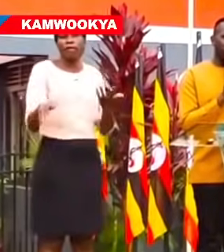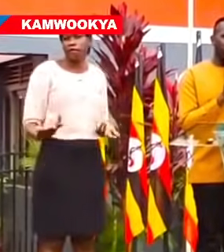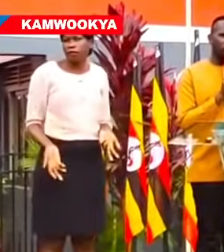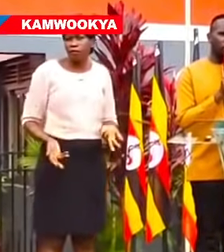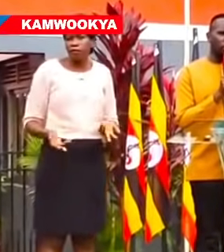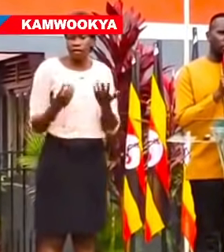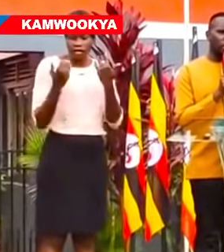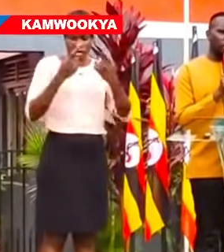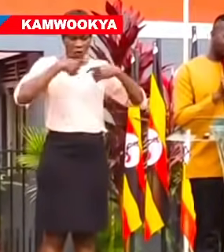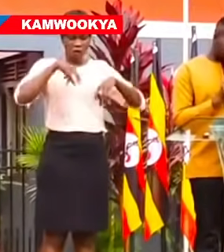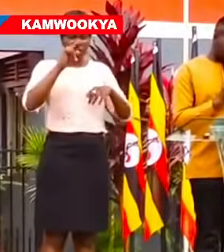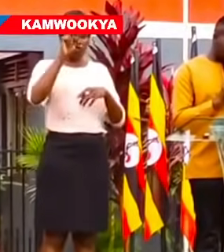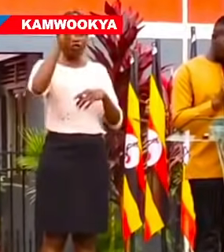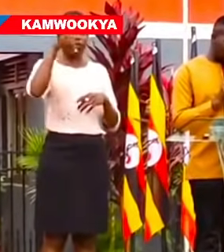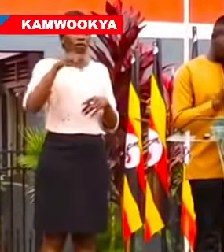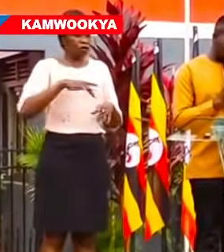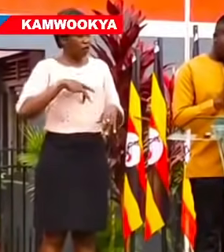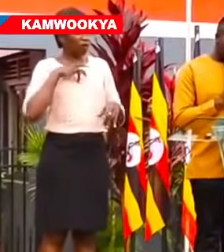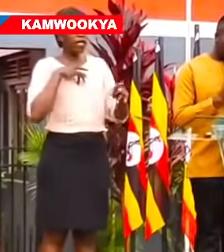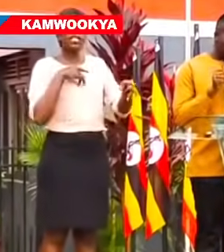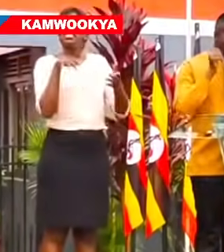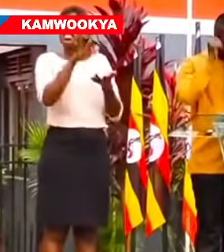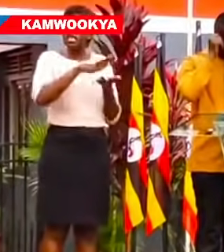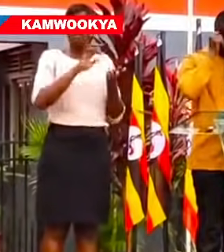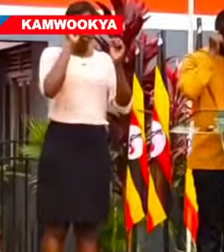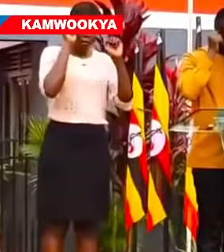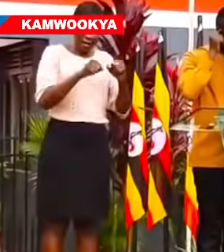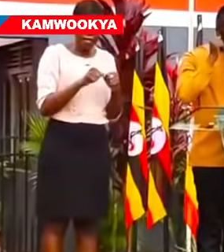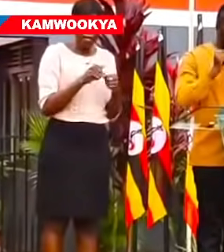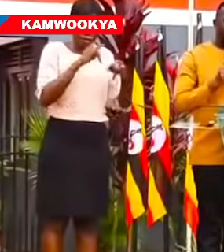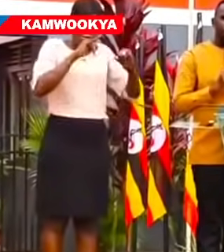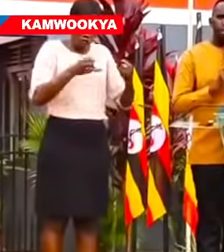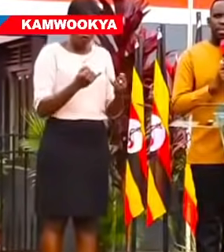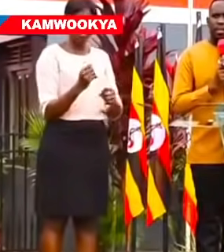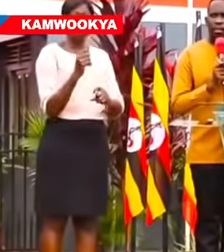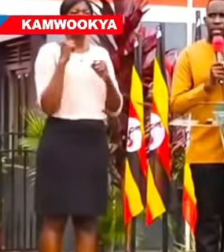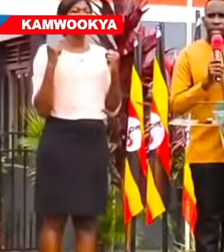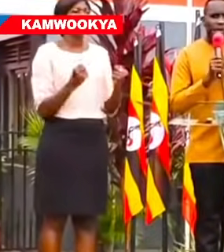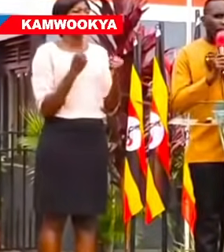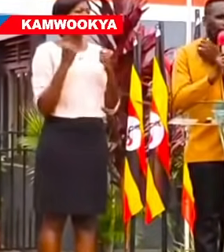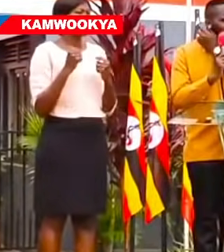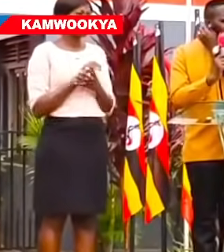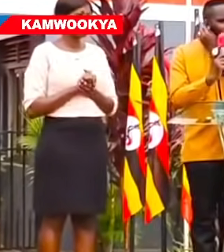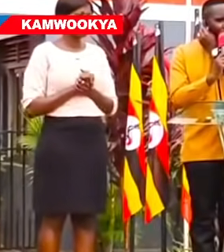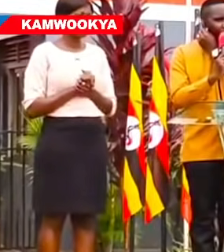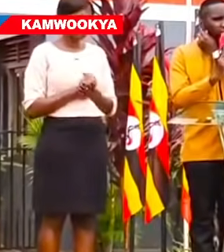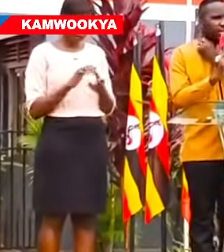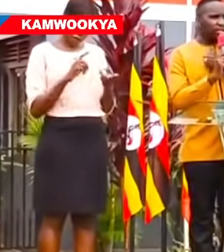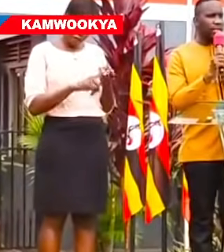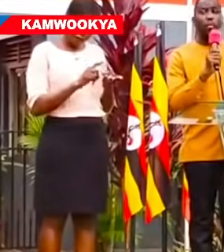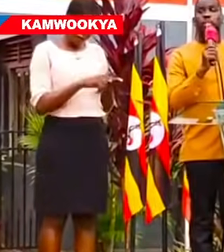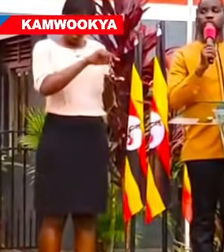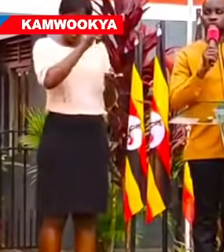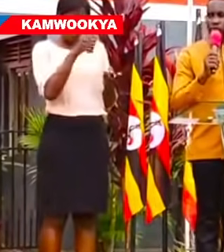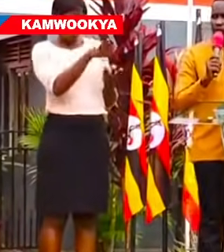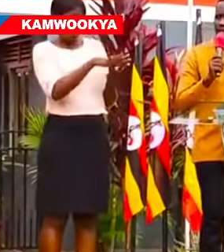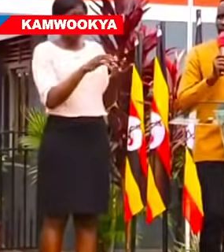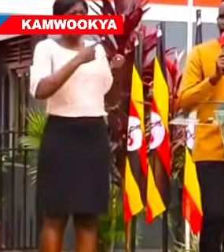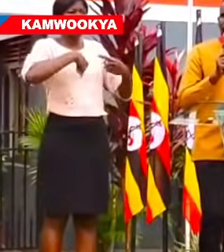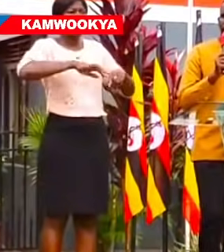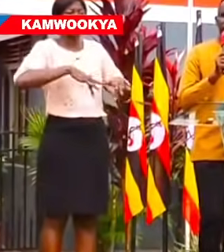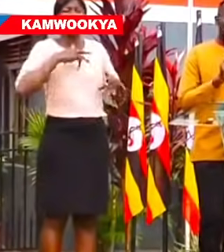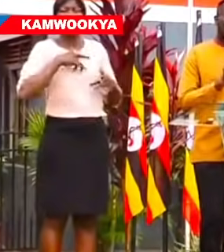So as NUP, we feel this area needs to be strengthened. The other area that we think is important to